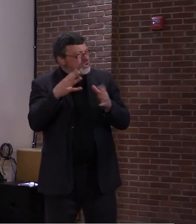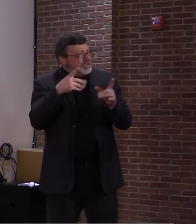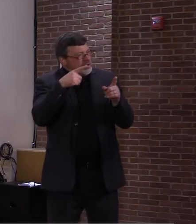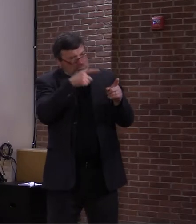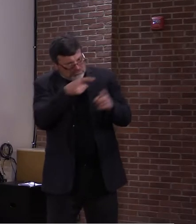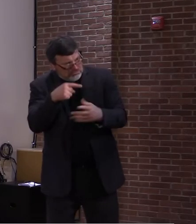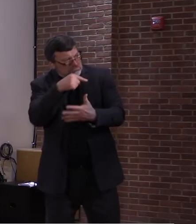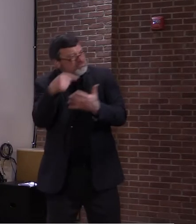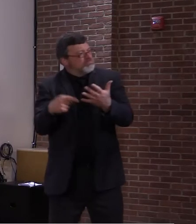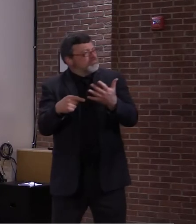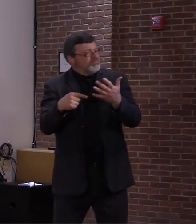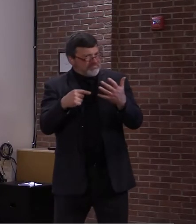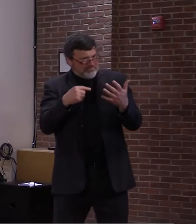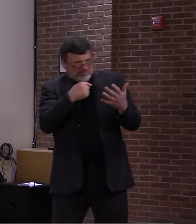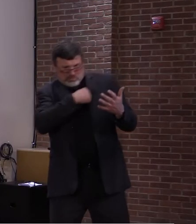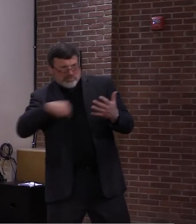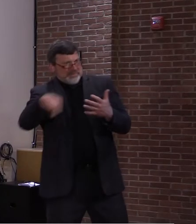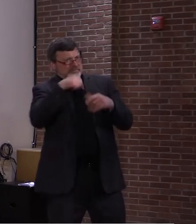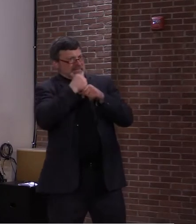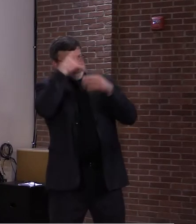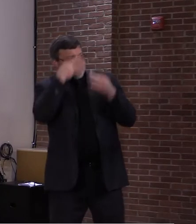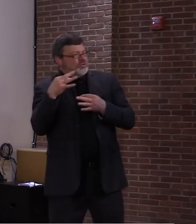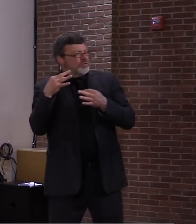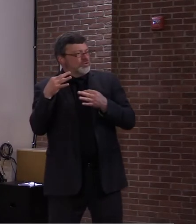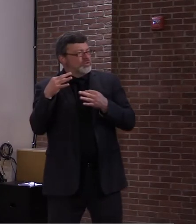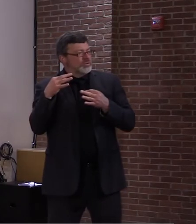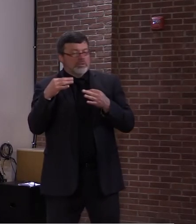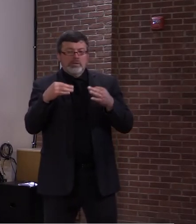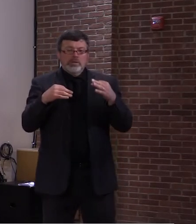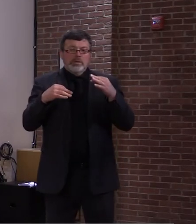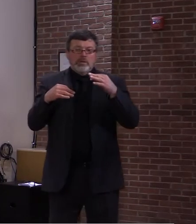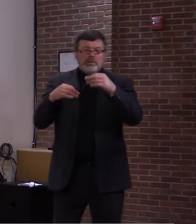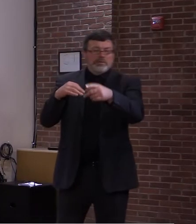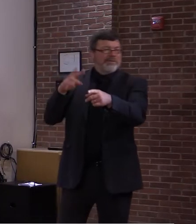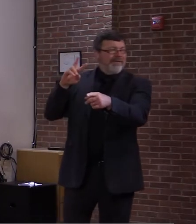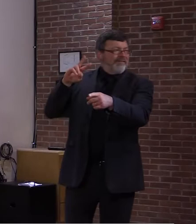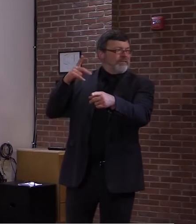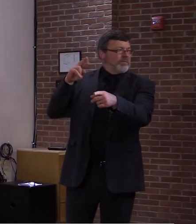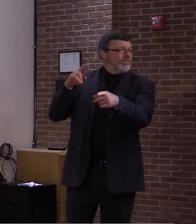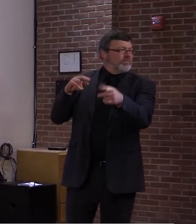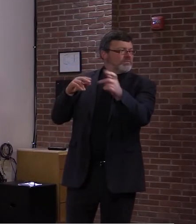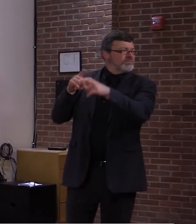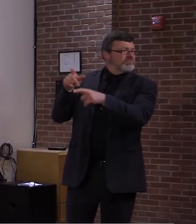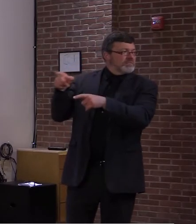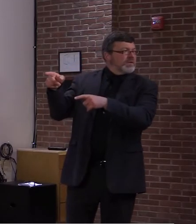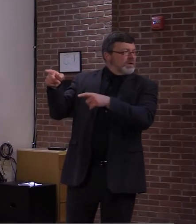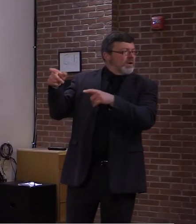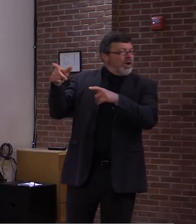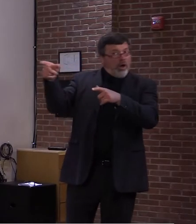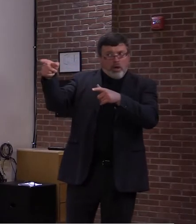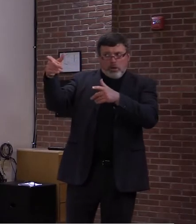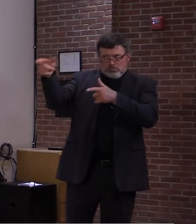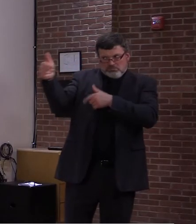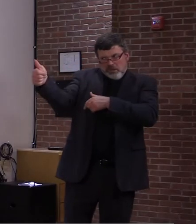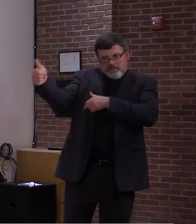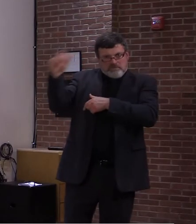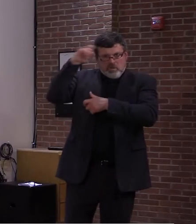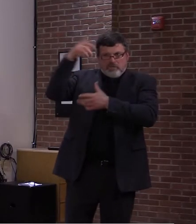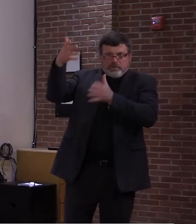go from there. So is this something you'll be working with along? Yeah, we're trying to work with now. I mean, it's